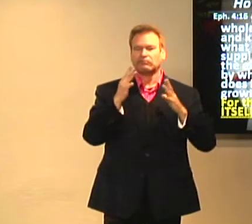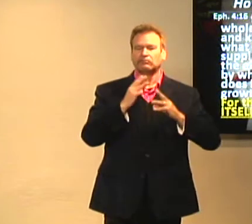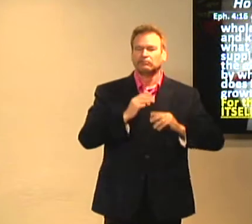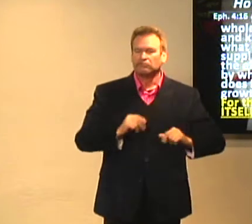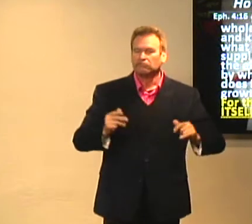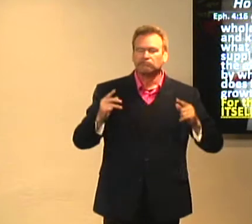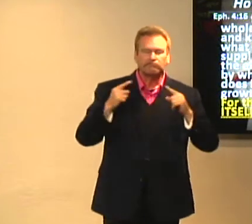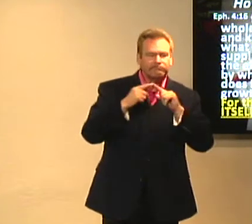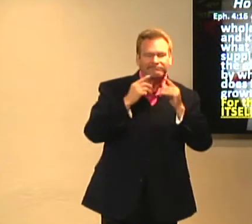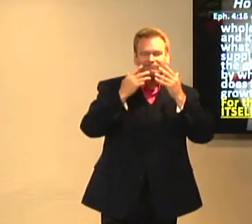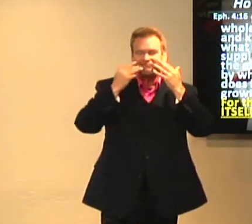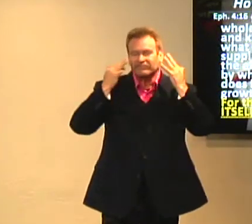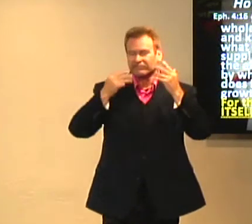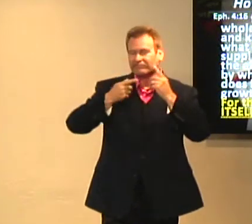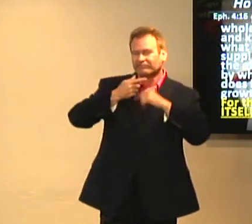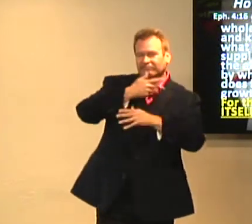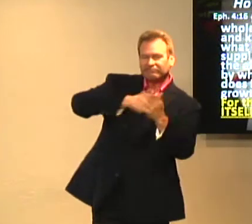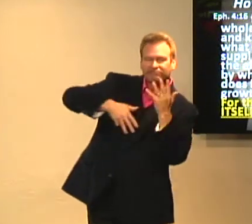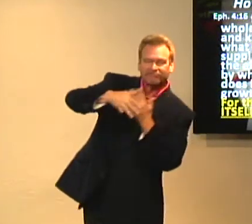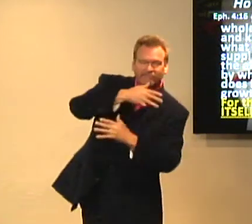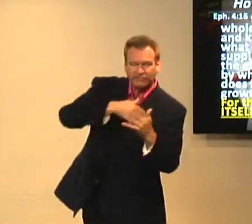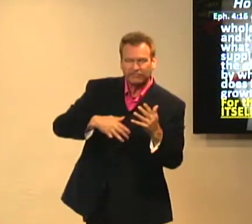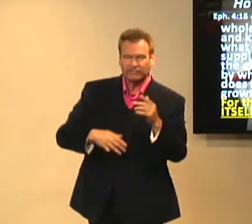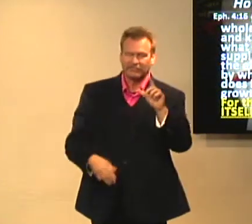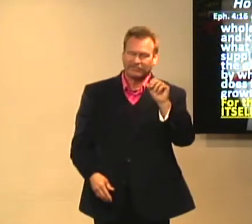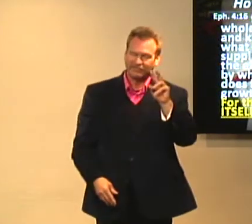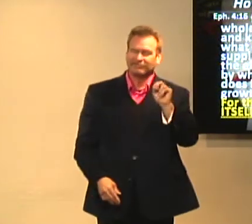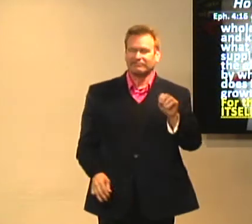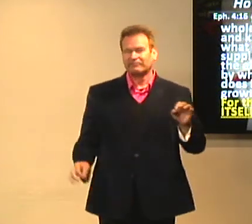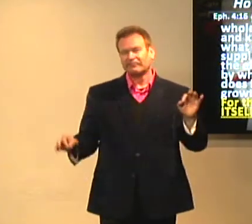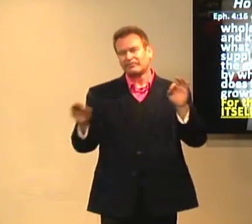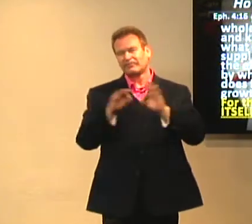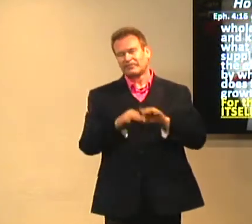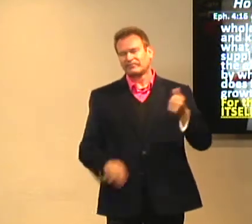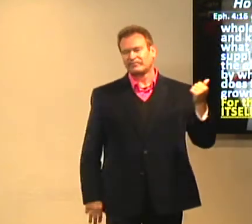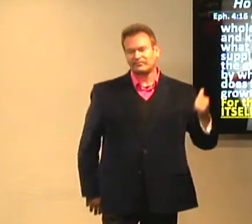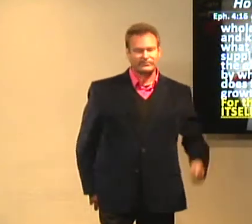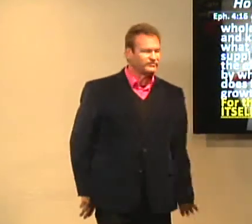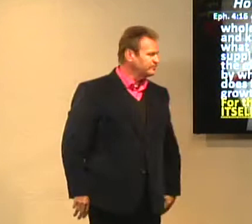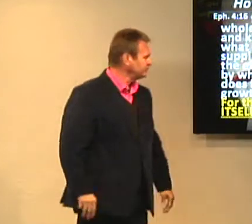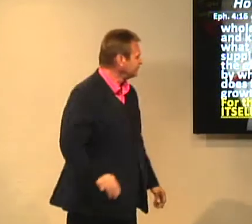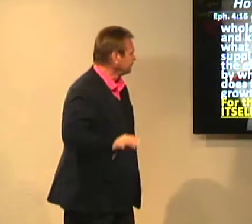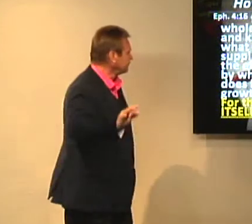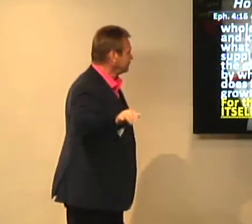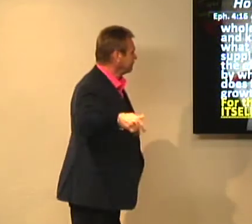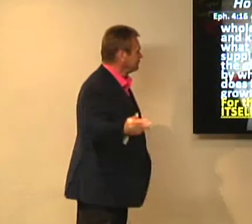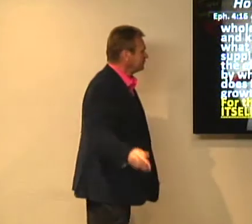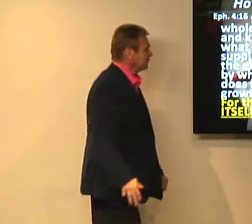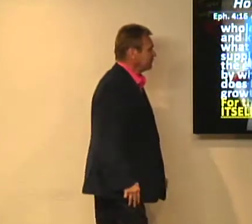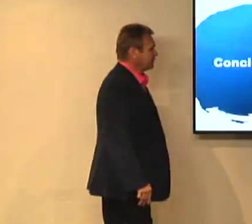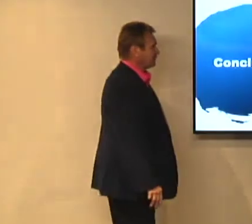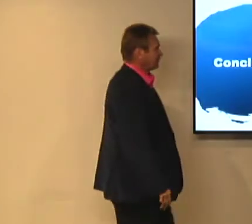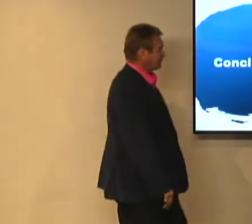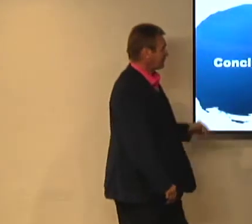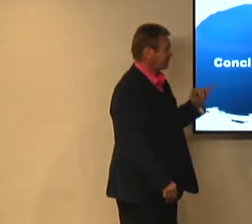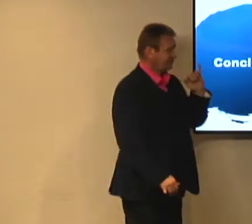approach each other, anger. But love brings friendliness and an open heart for each other.